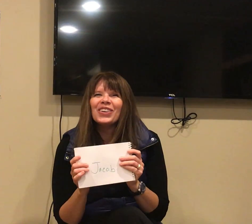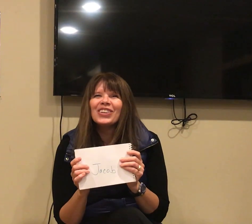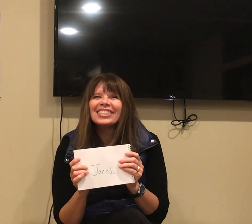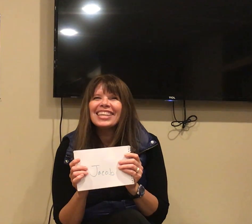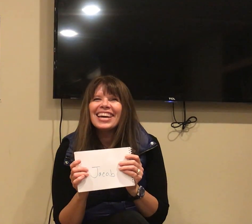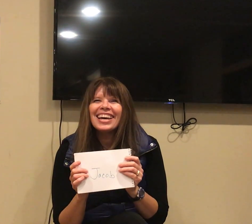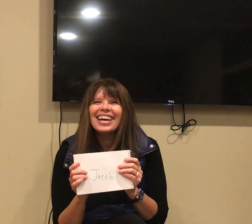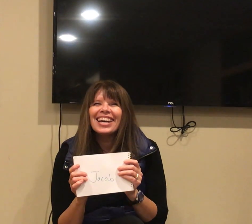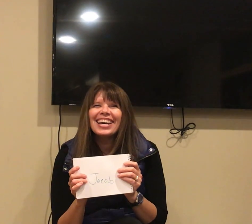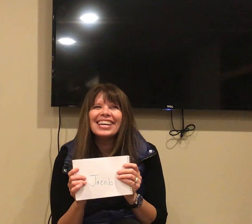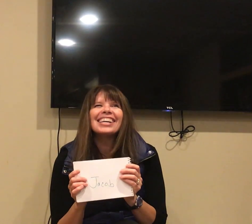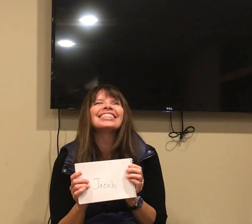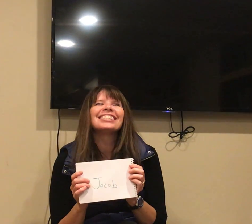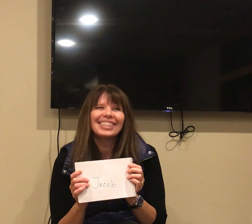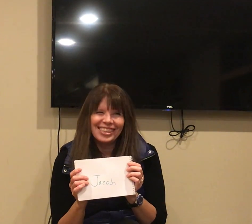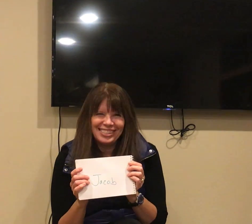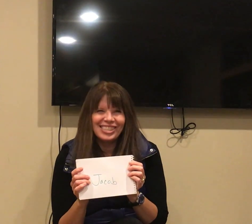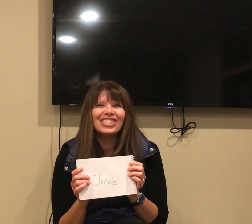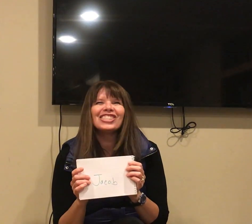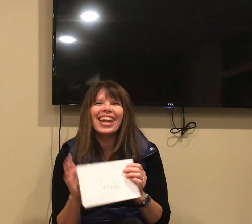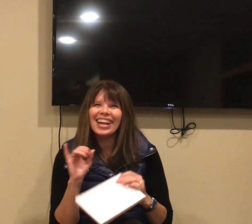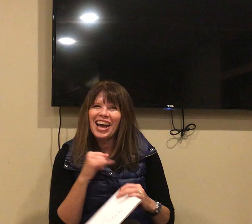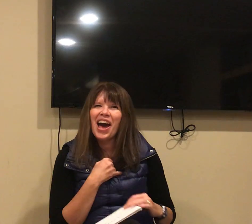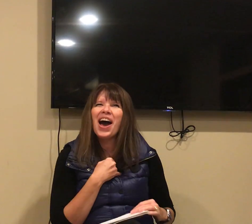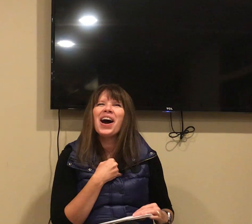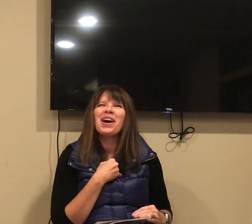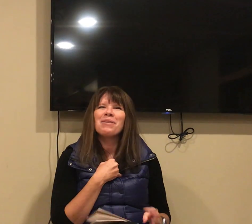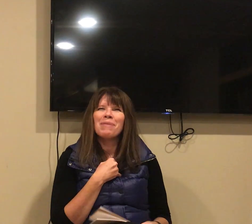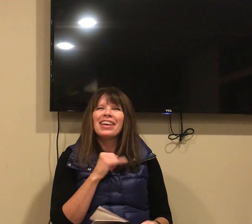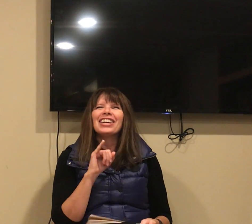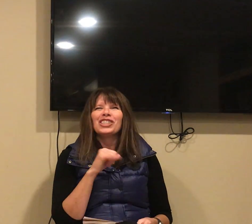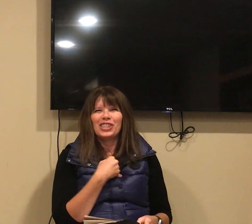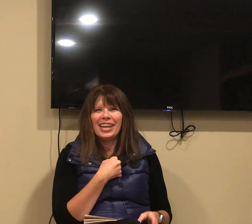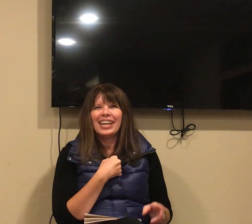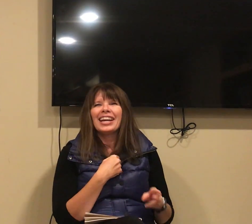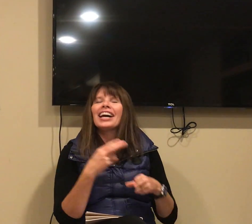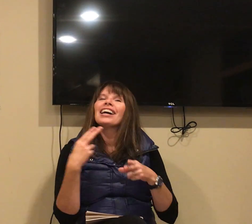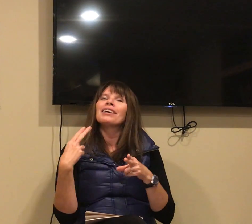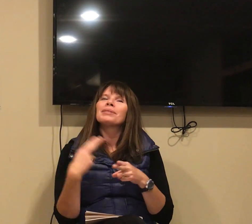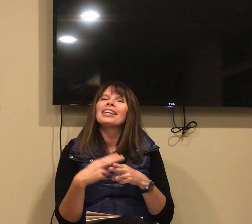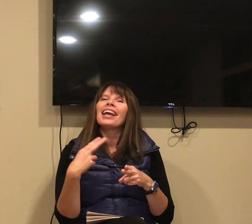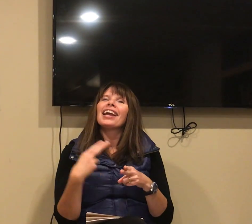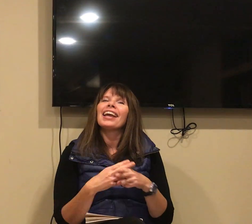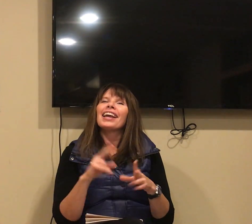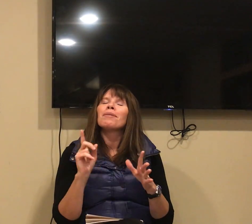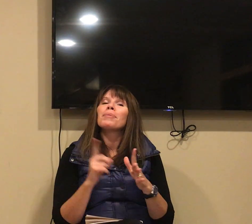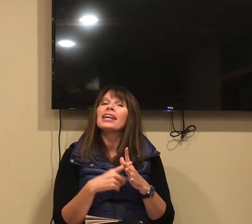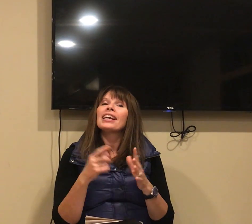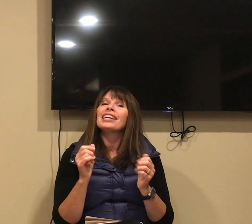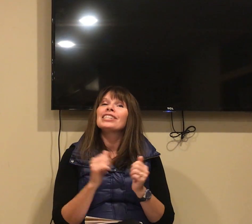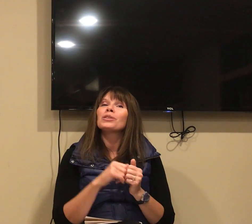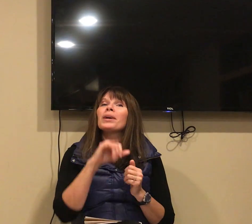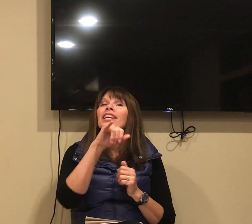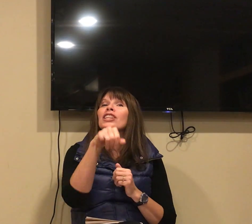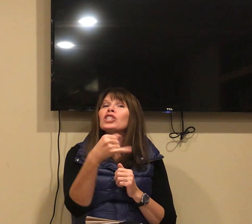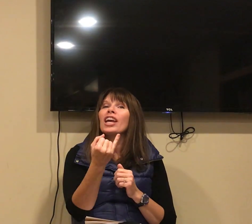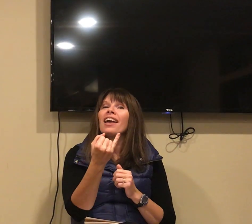Who's this? This is Jacob. Jacob's name begins with